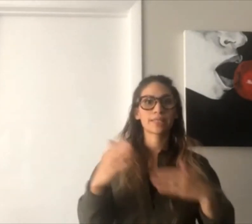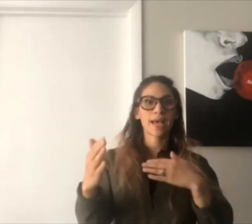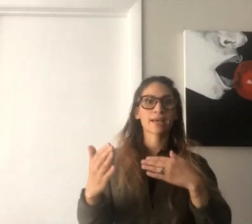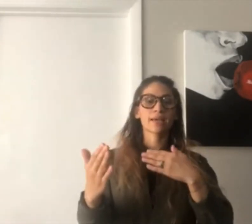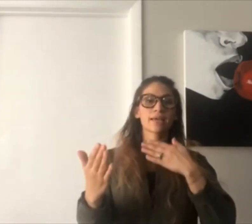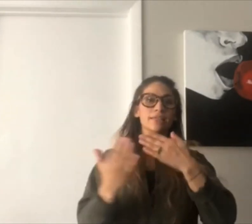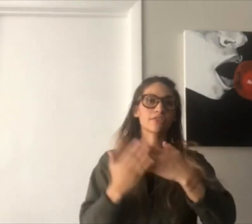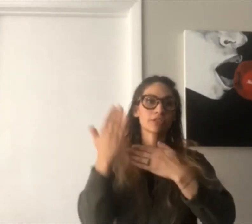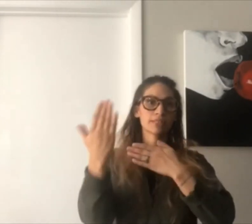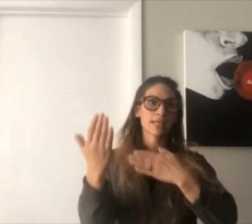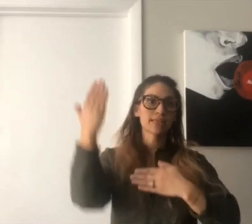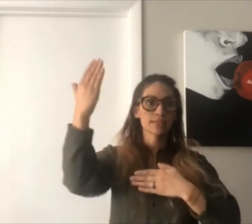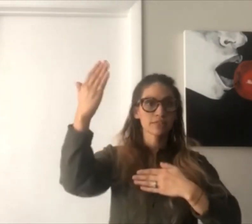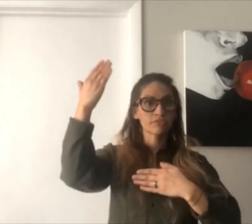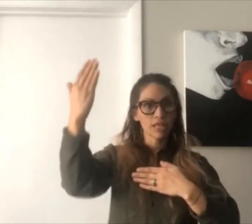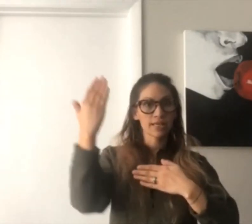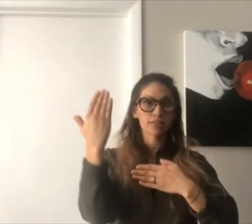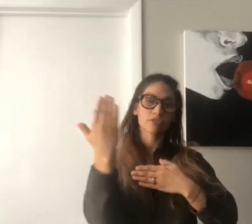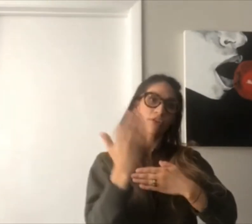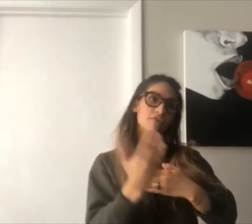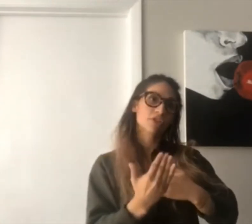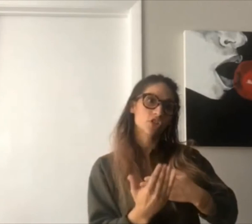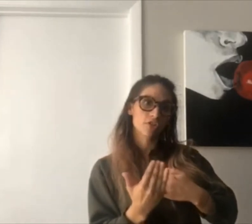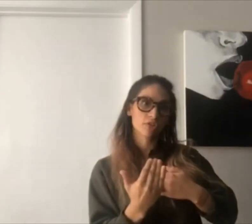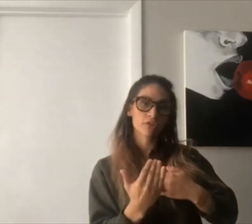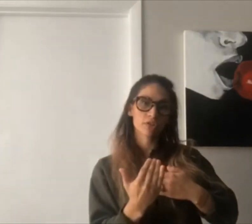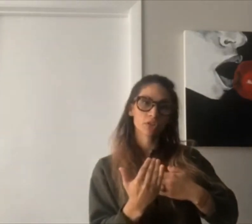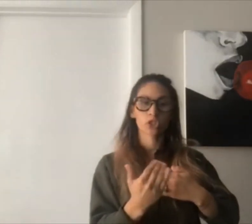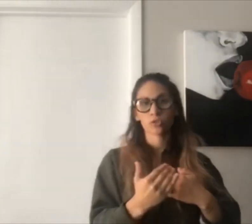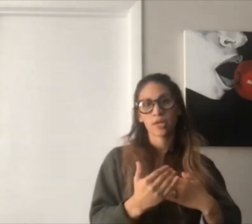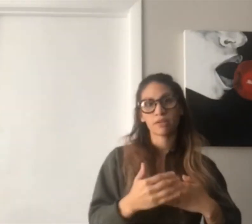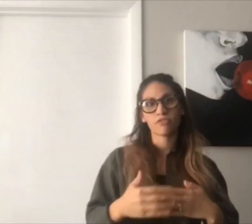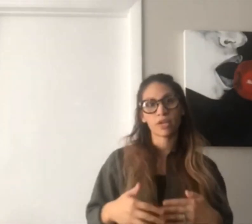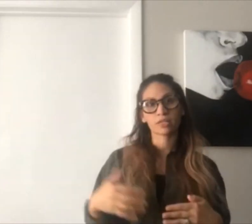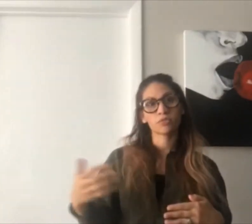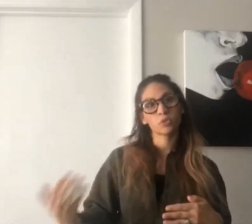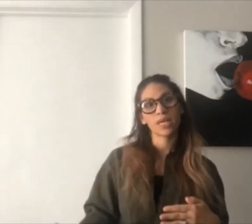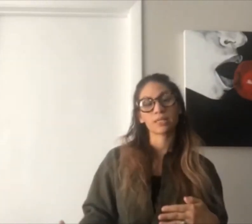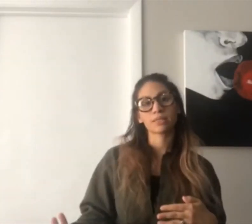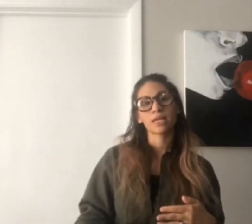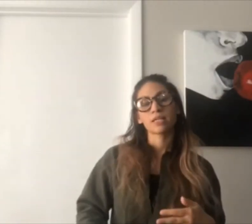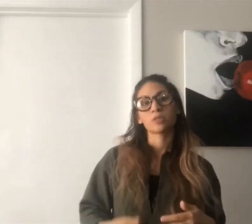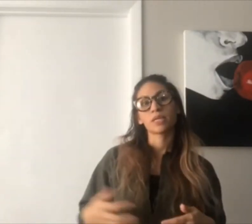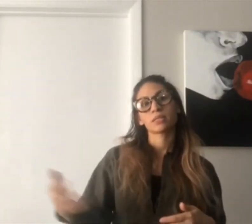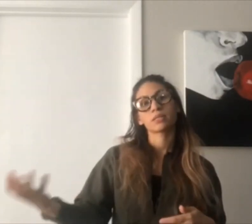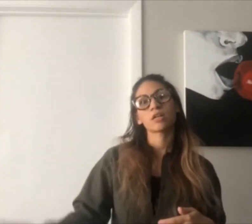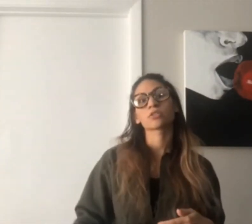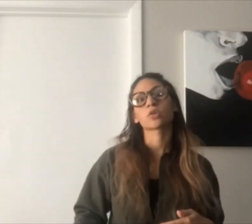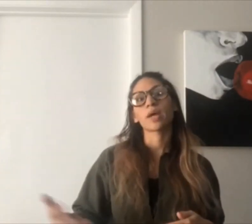stack different sizes of lines in front of each other to create an effect of space? Space is also a